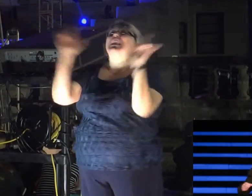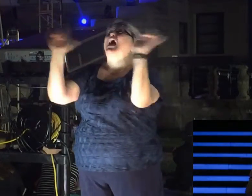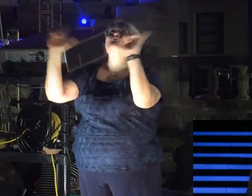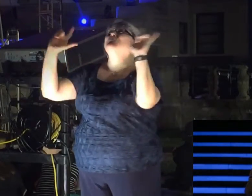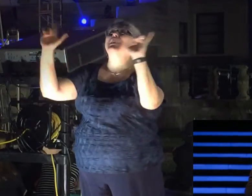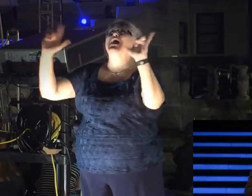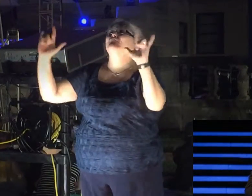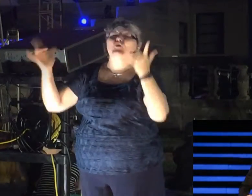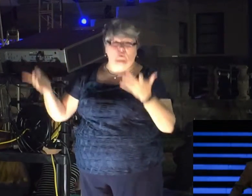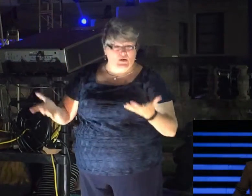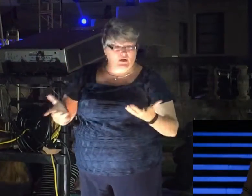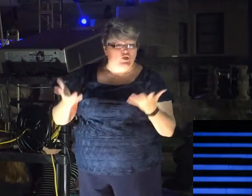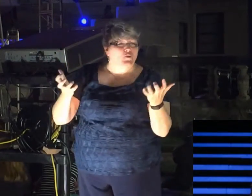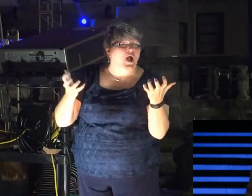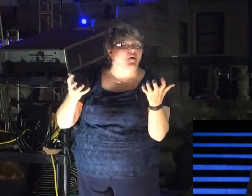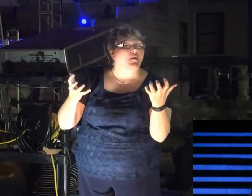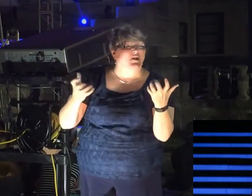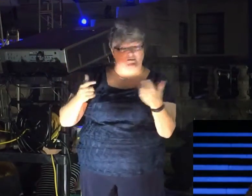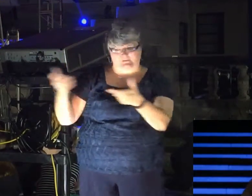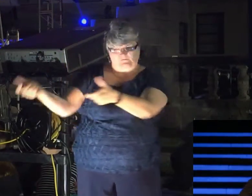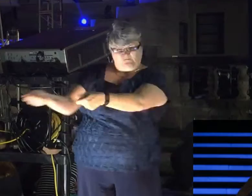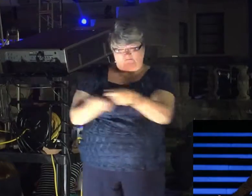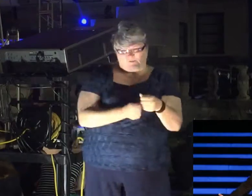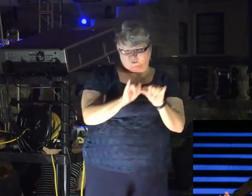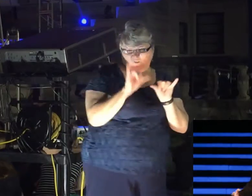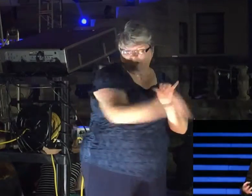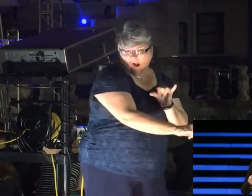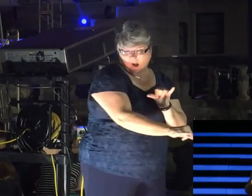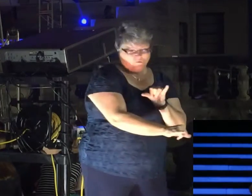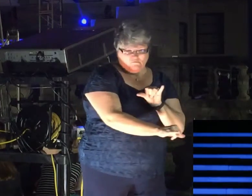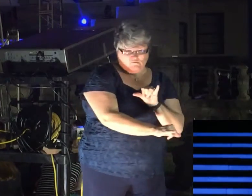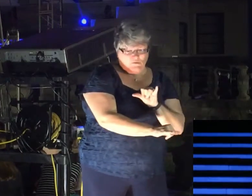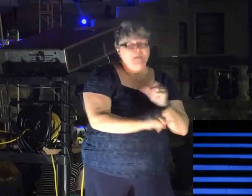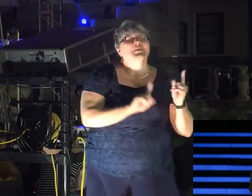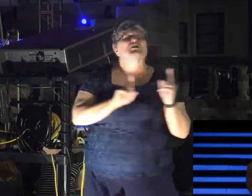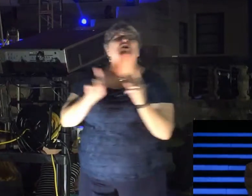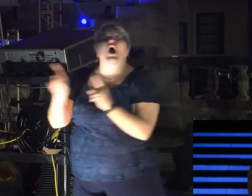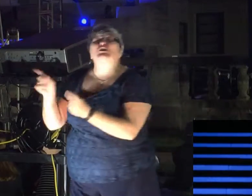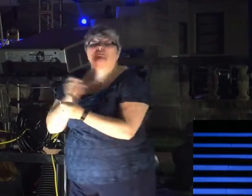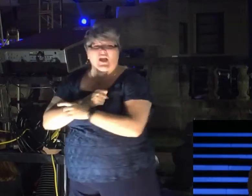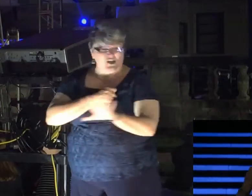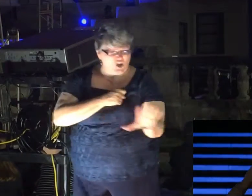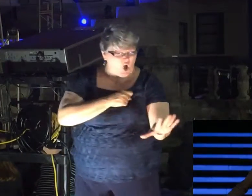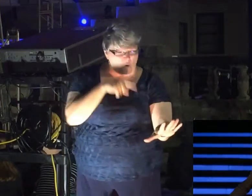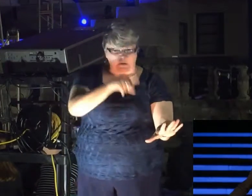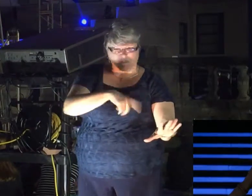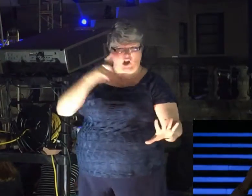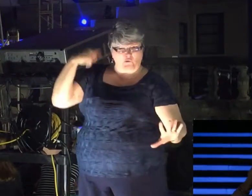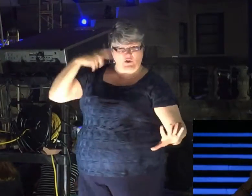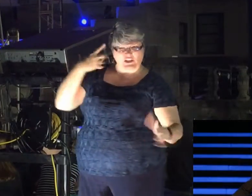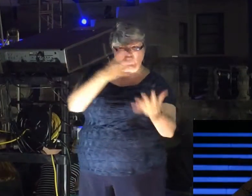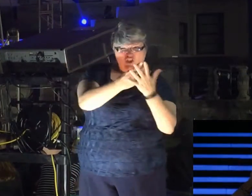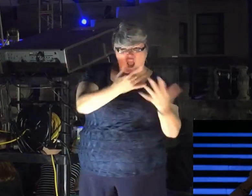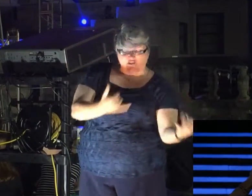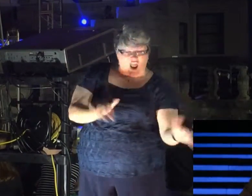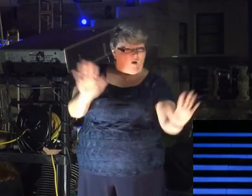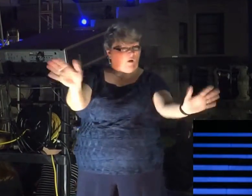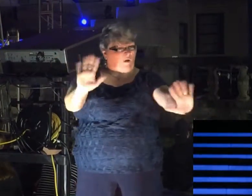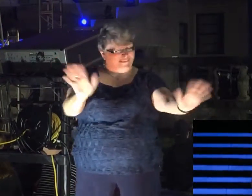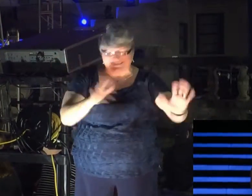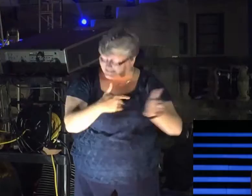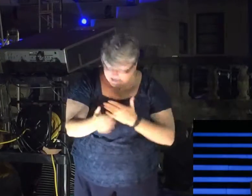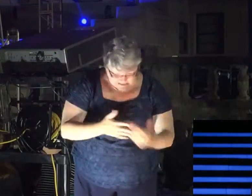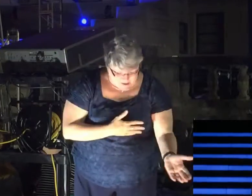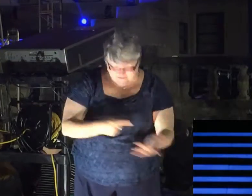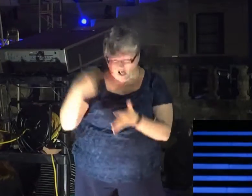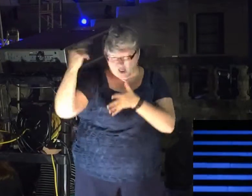stand out in the rain saying, I love you. Right? And you literally have to tie them to something. You're like, I'm going to my beloved. And you go, he was a psycho. He's in jail